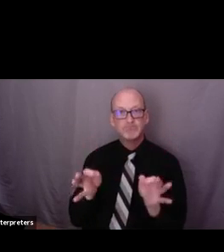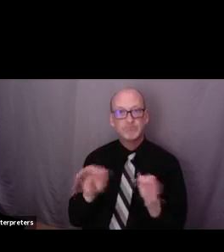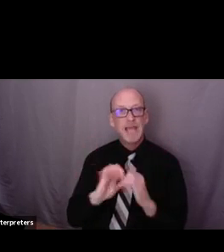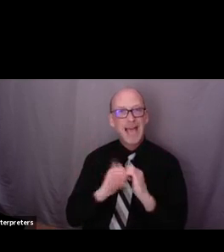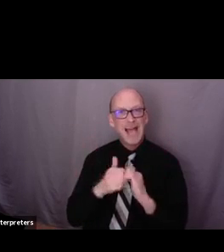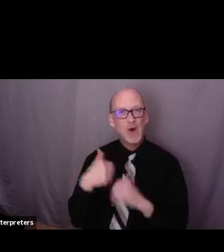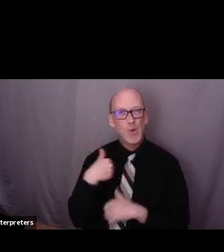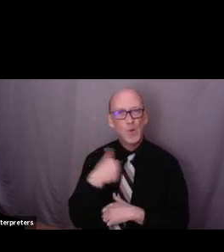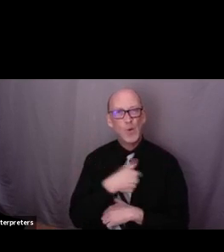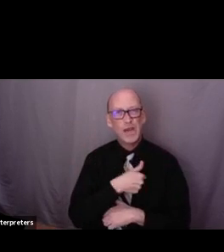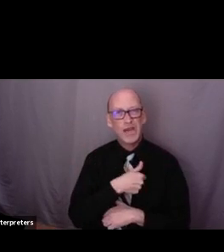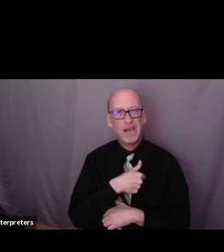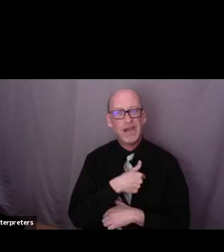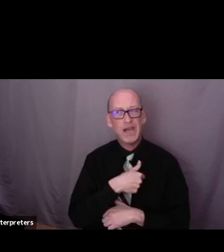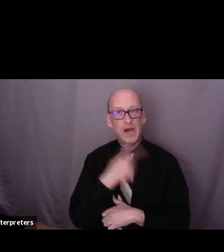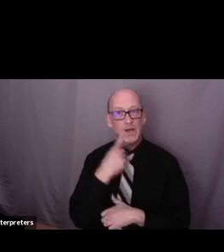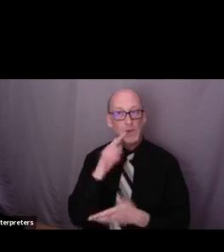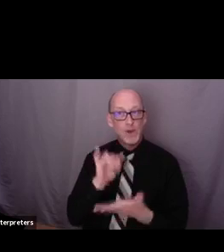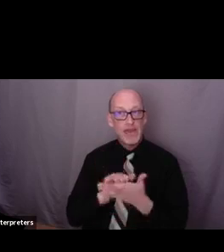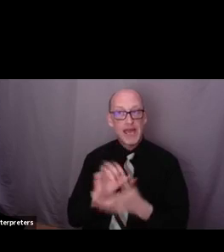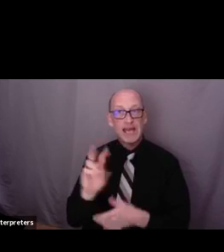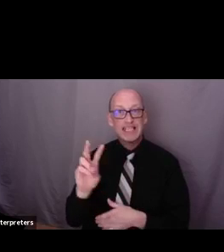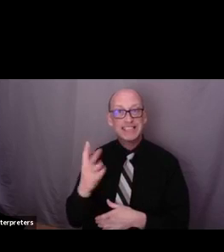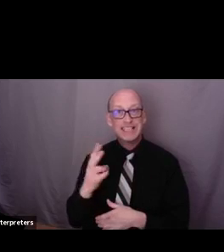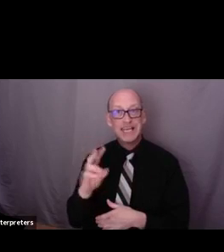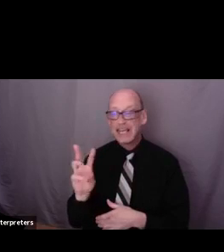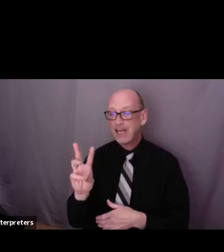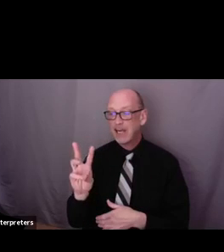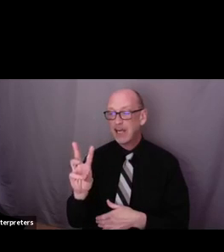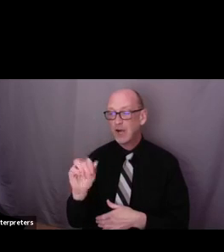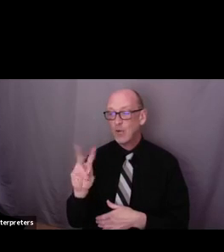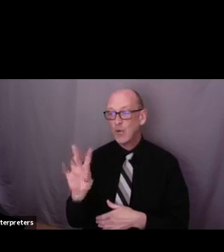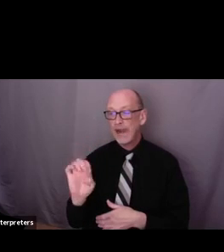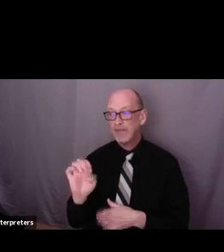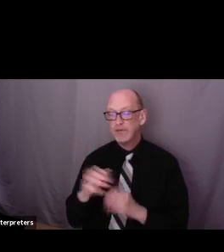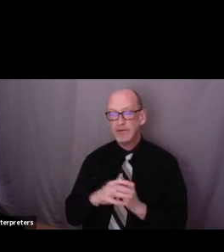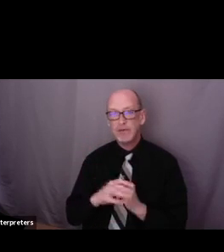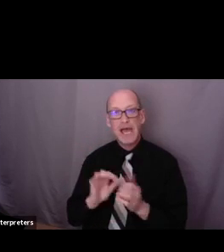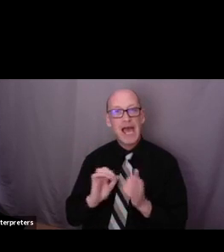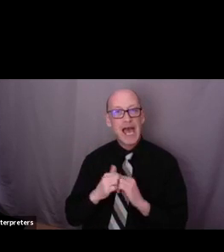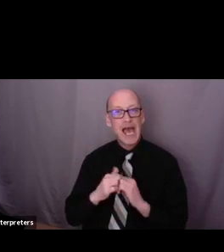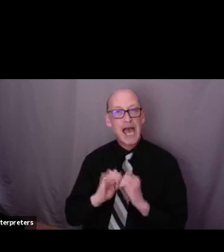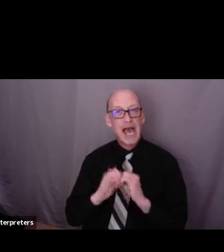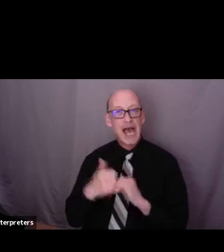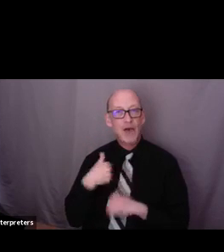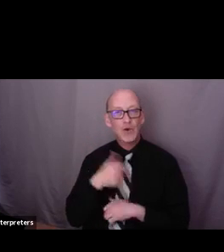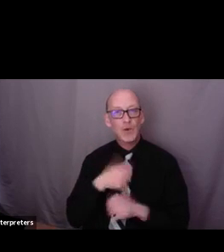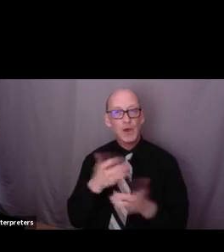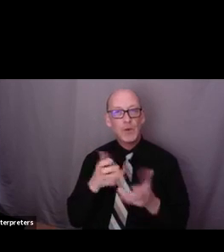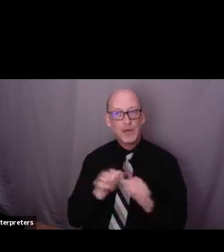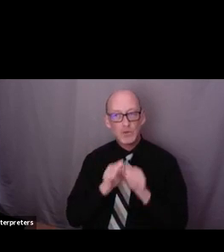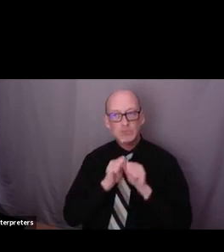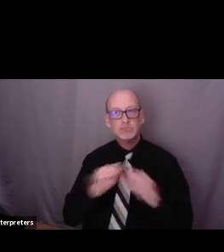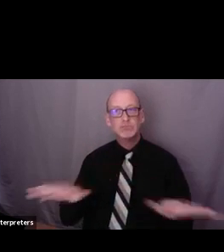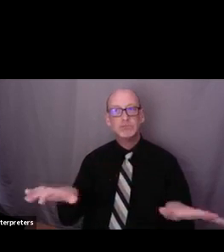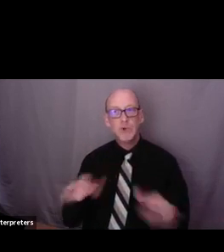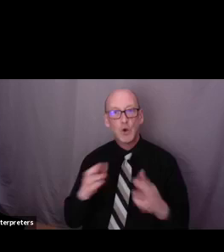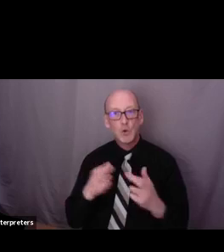we, for that second wave, how do we want to actually deploy resources? What else can we